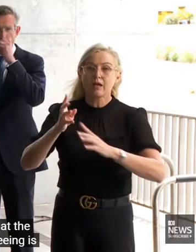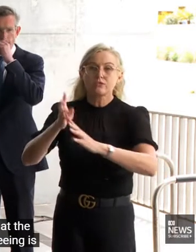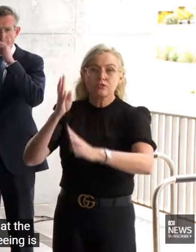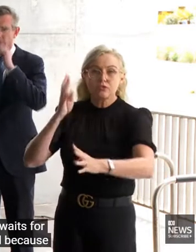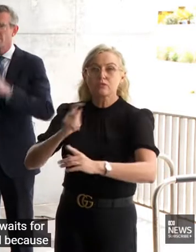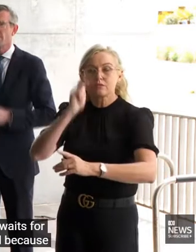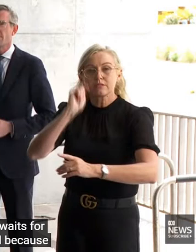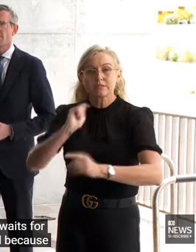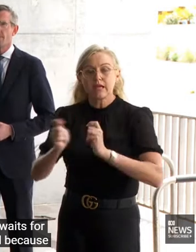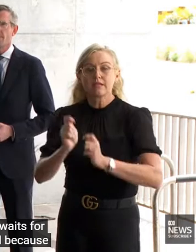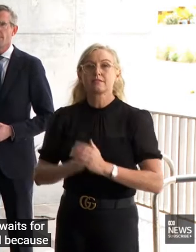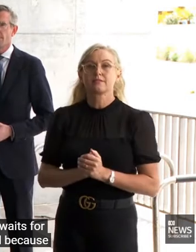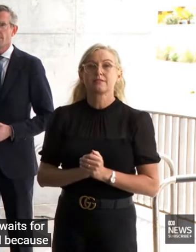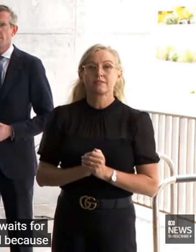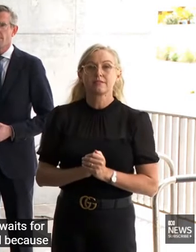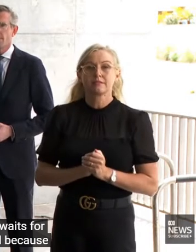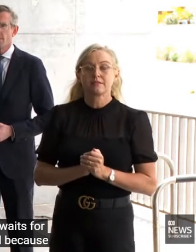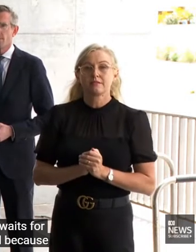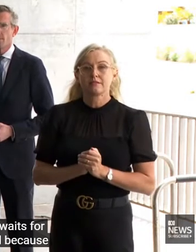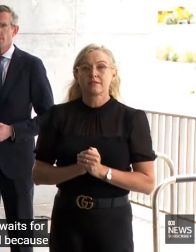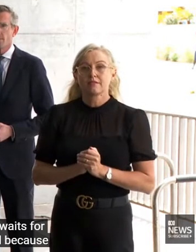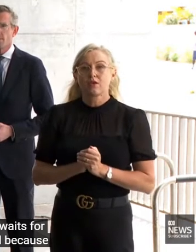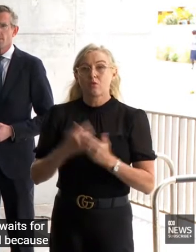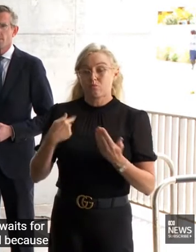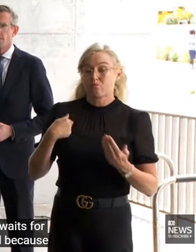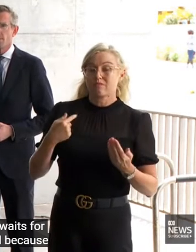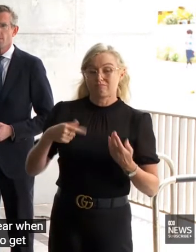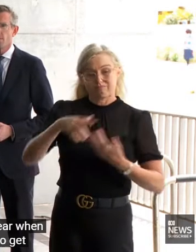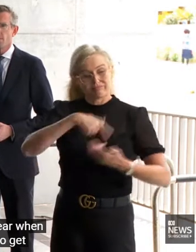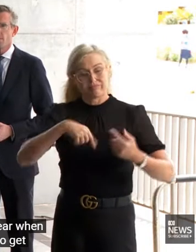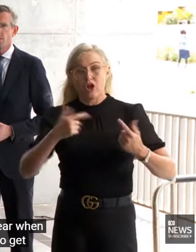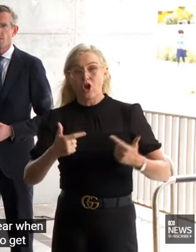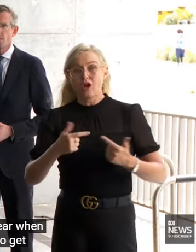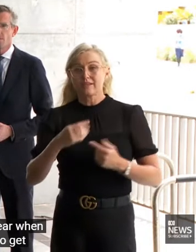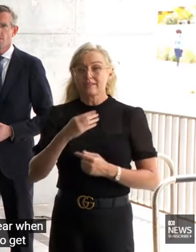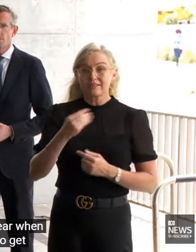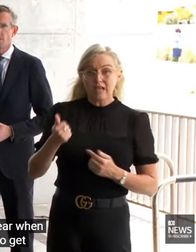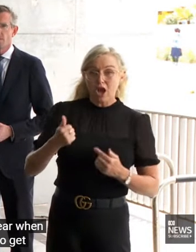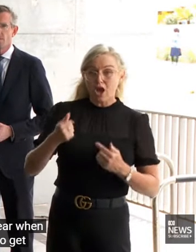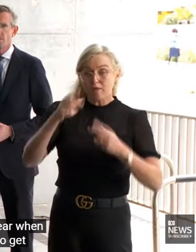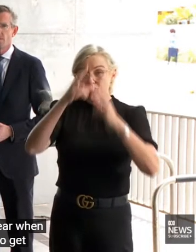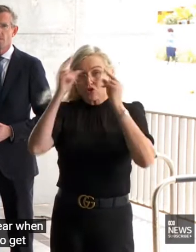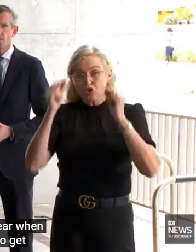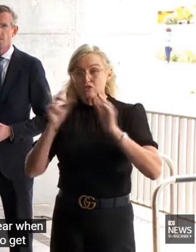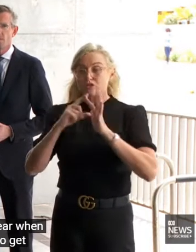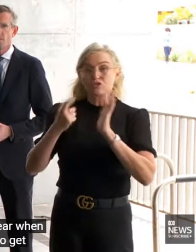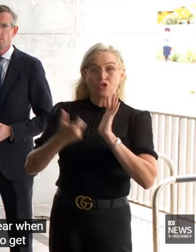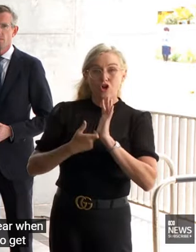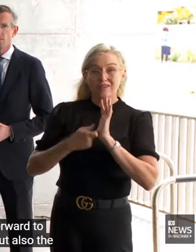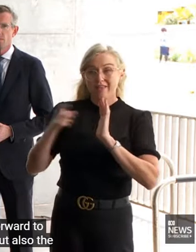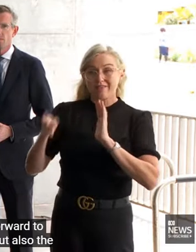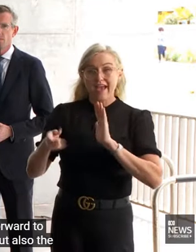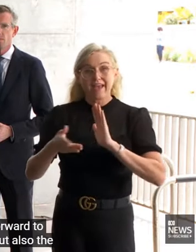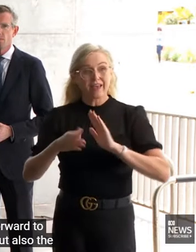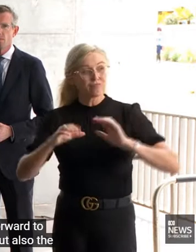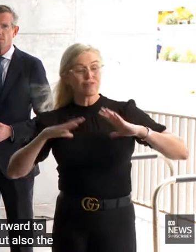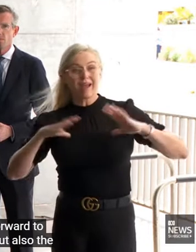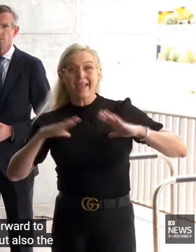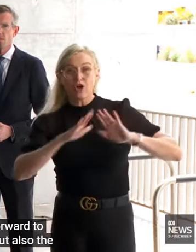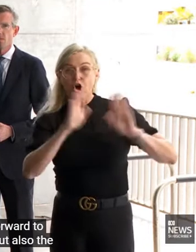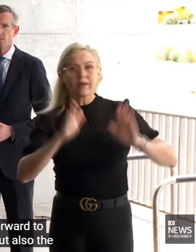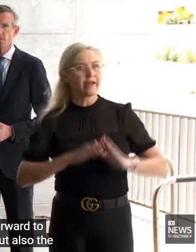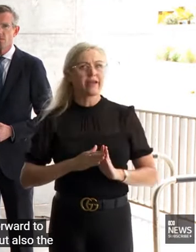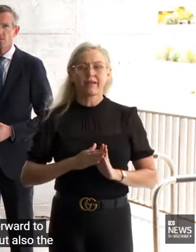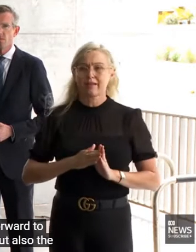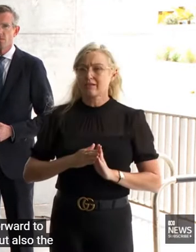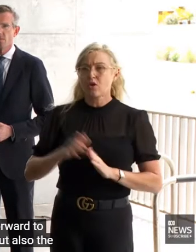leads up to it, we're actually having health staff who've given up their time. They're not on holidays, they're working, and yet they're